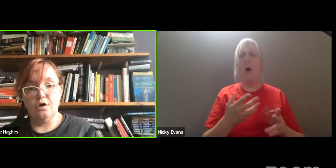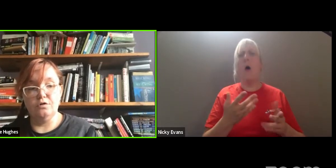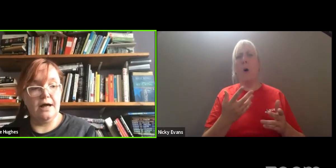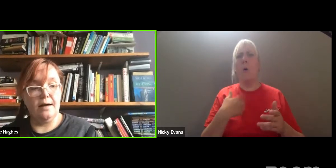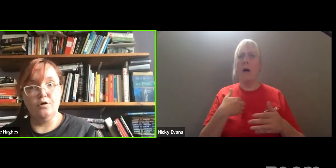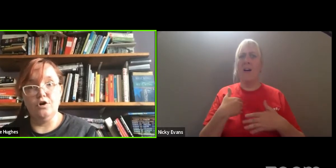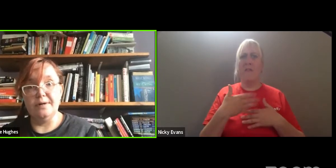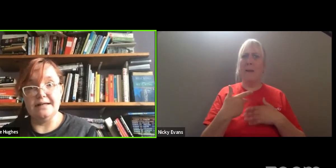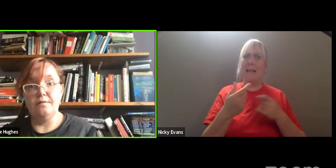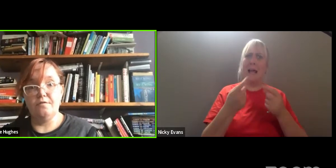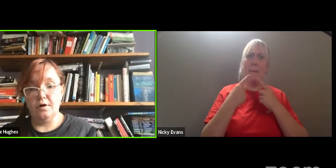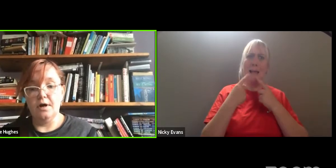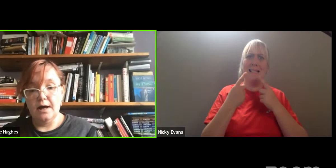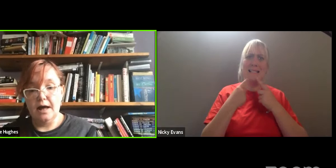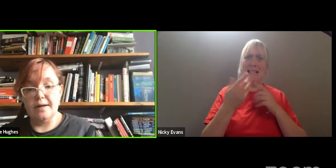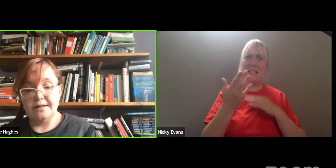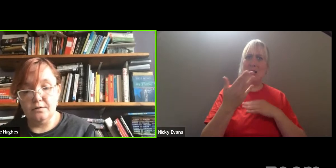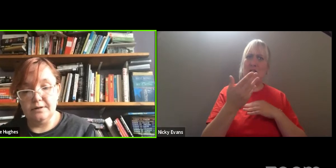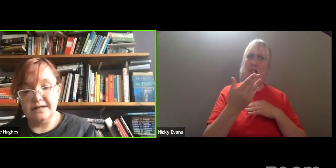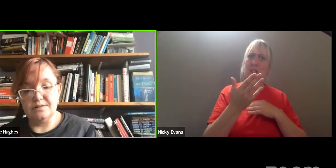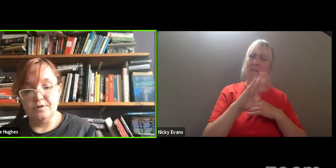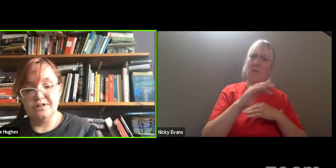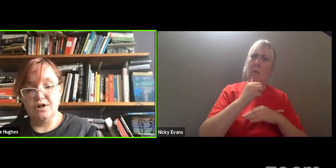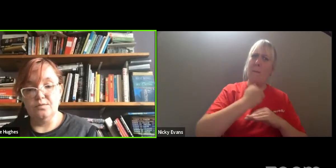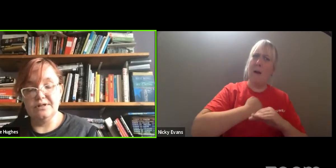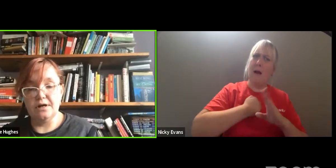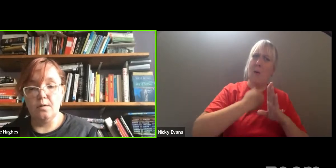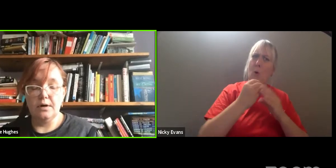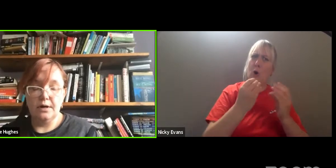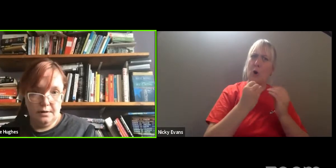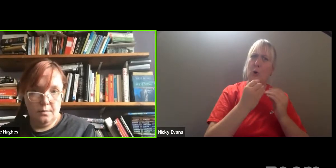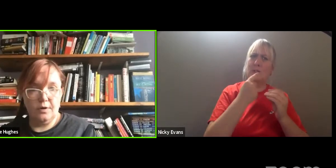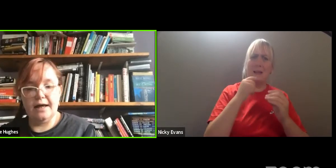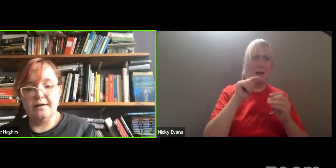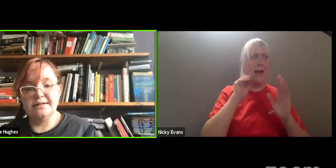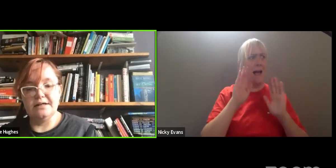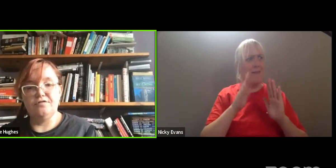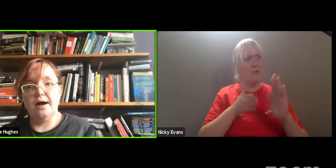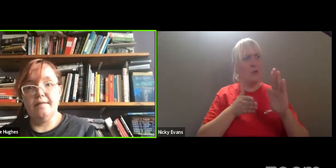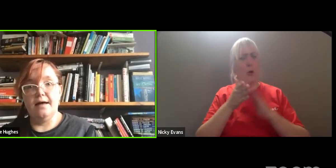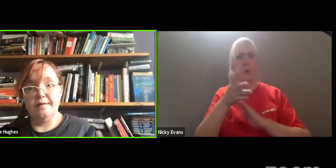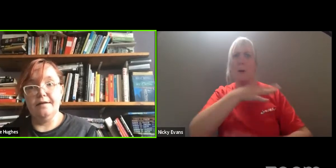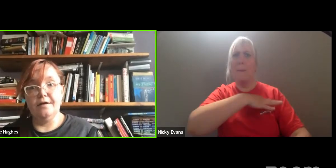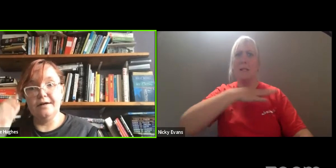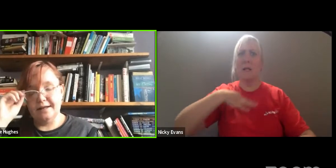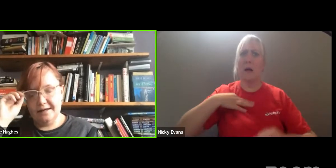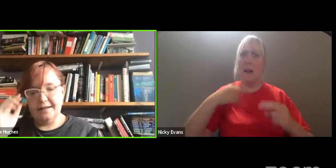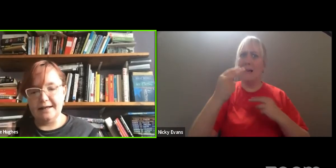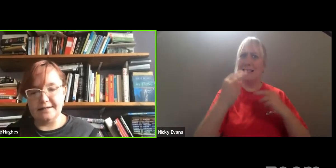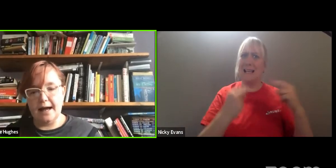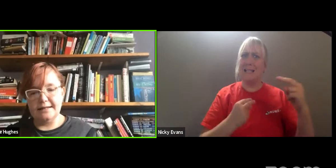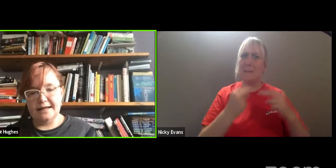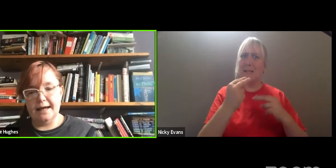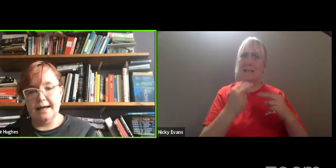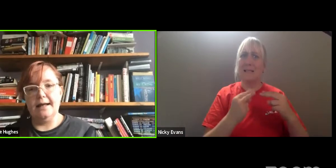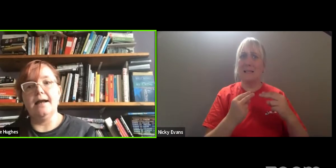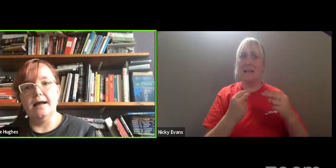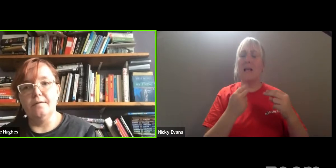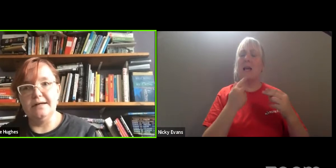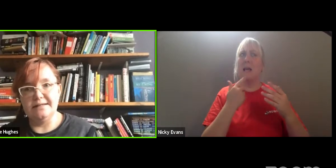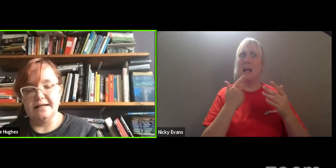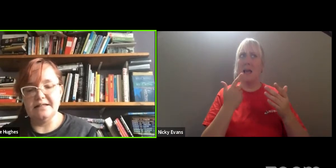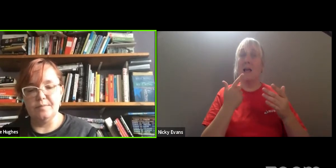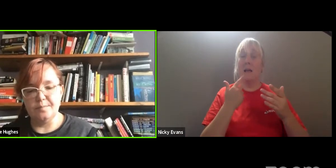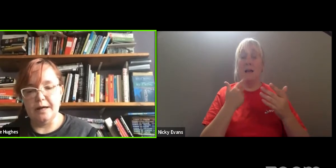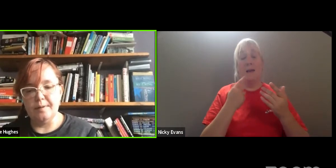my work coach that I am going to be sent for a medical assessment soon. So what Gail said is right there. They're starting to kick in again